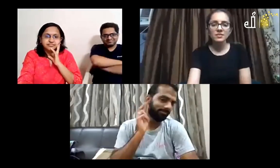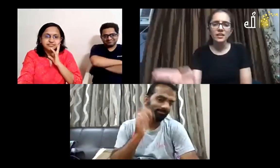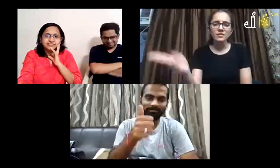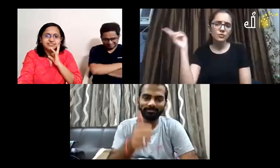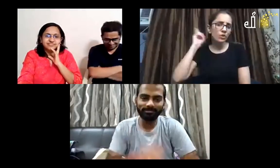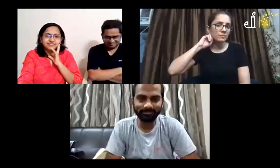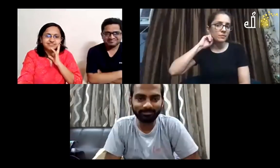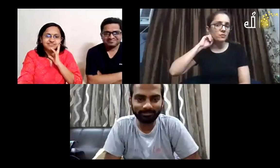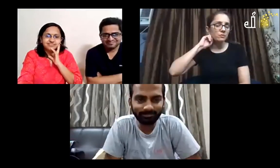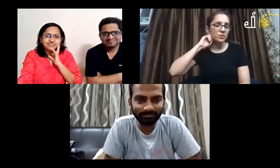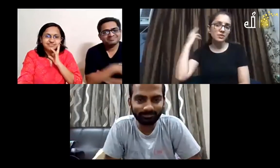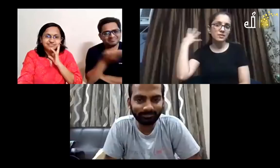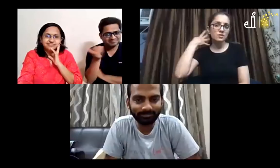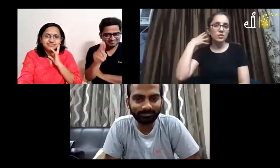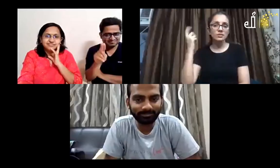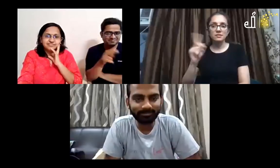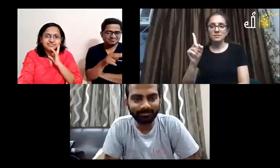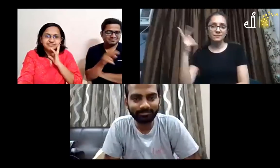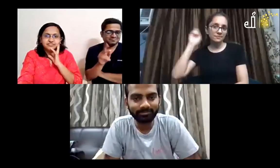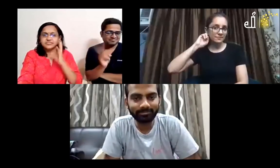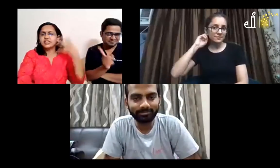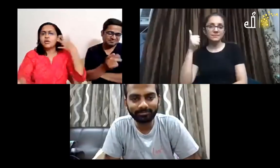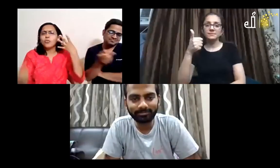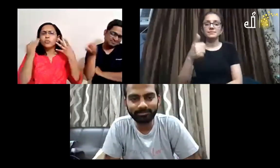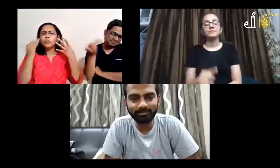The sign for cochlear implant will be using this, not this.